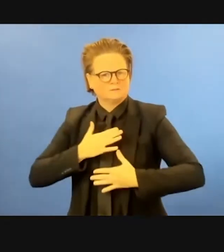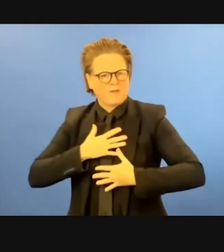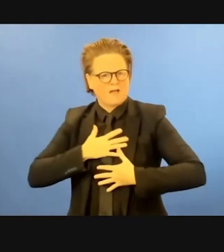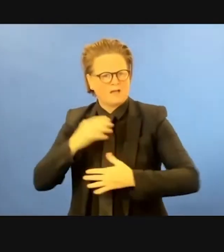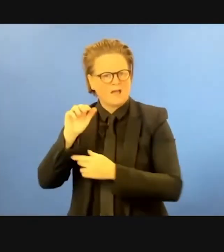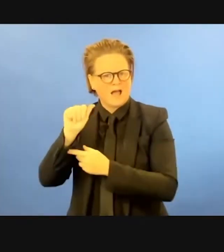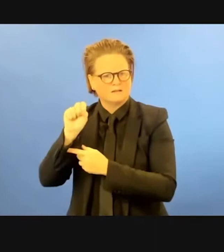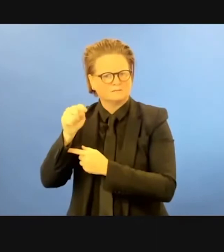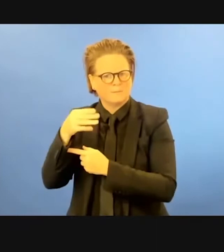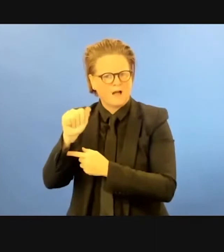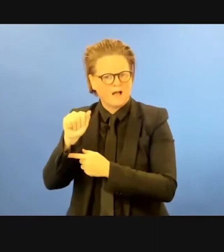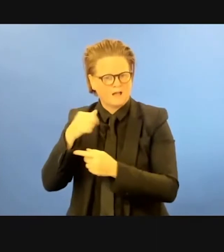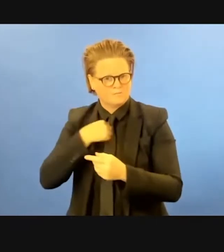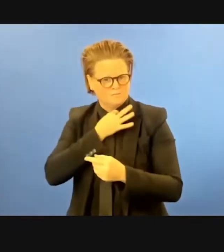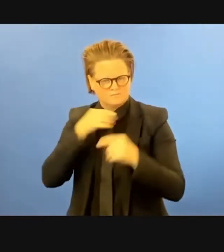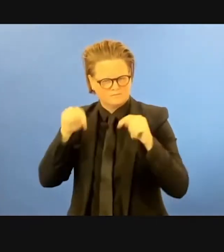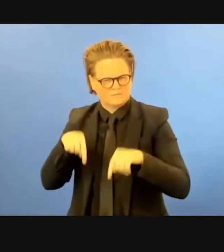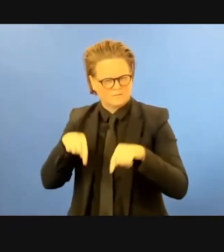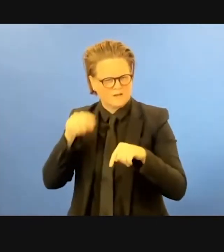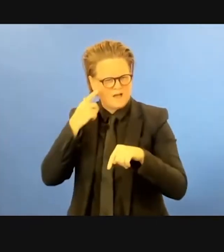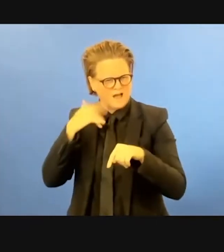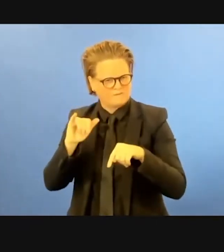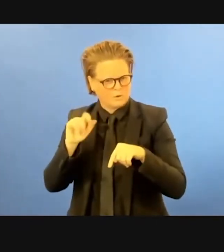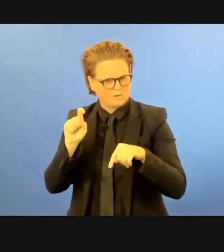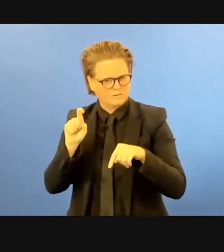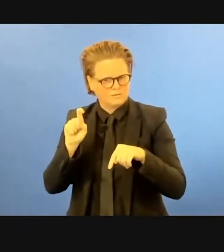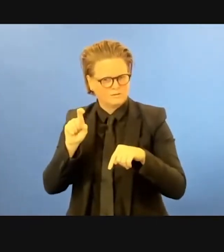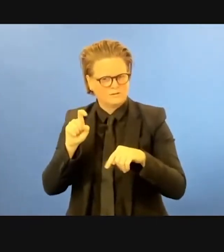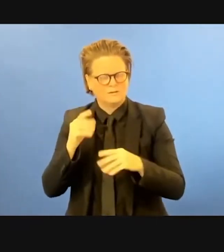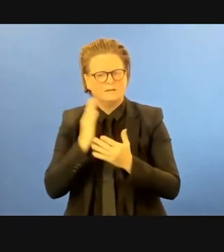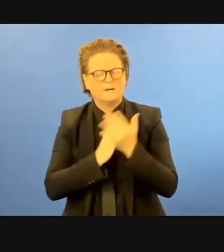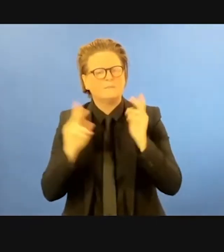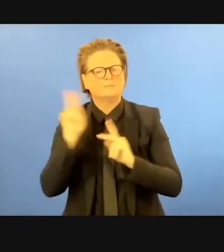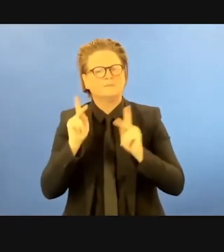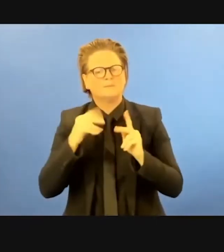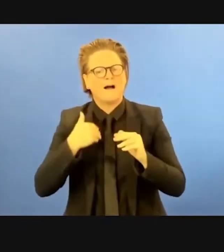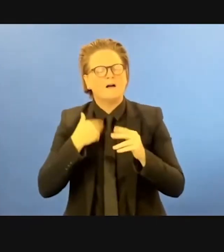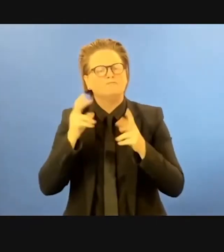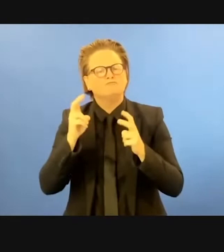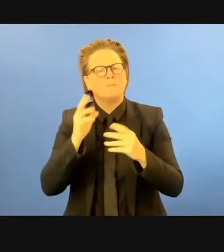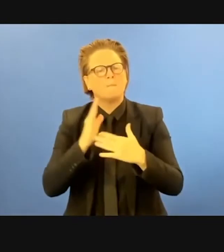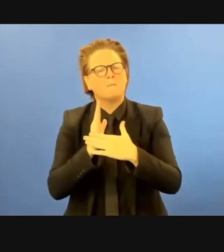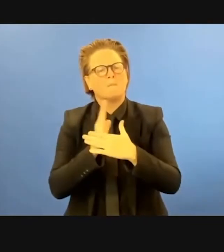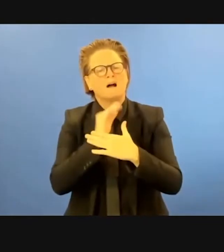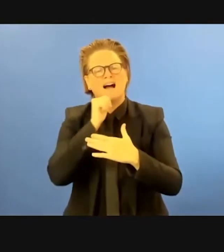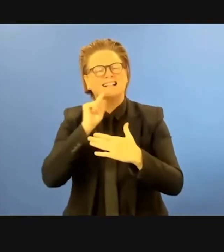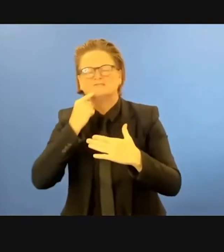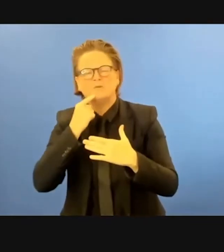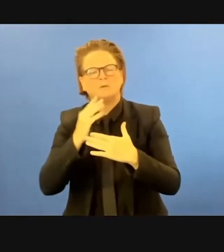has moderate asthma, are they eligible to get a vaccine? And they pointed out that they are 59 years